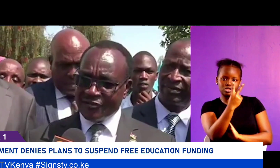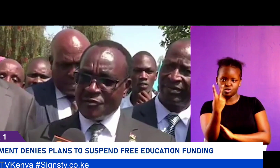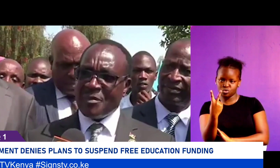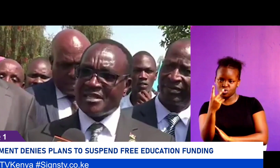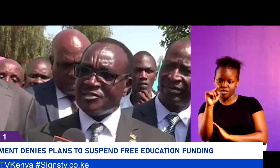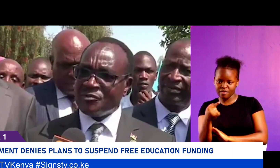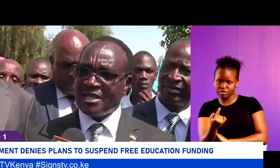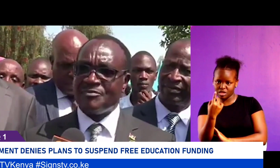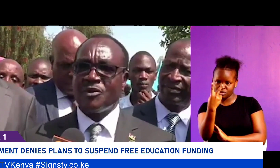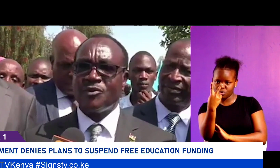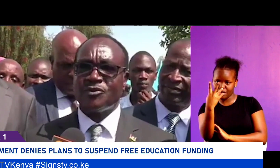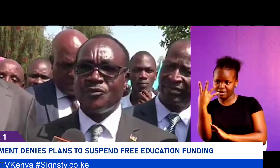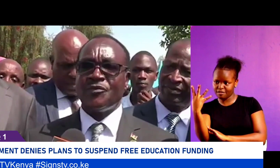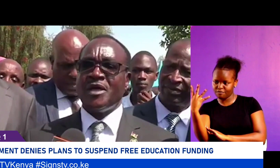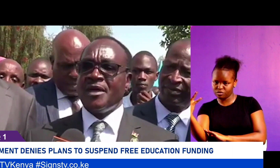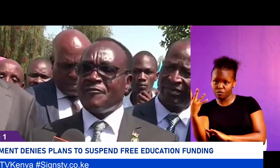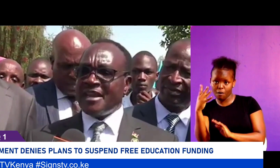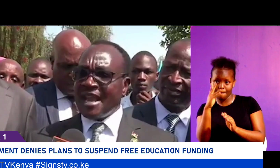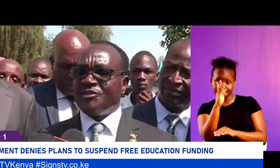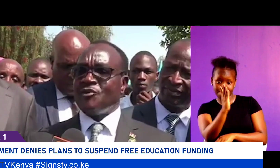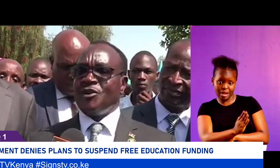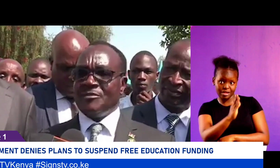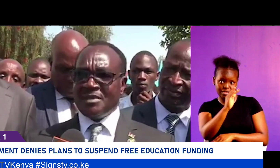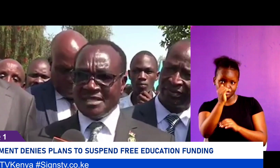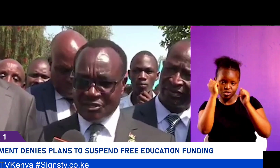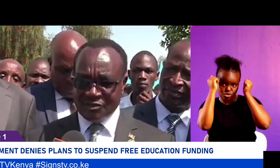22,244 per student because of financial limitation.